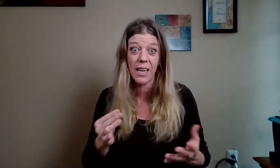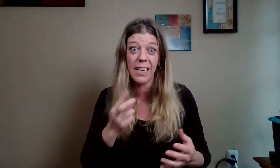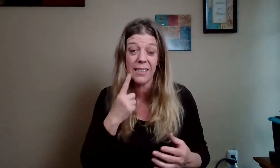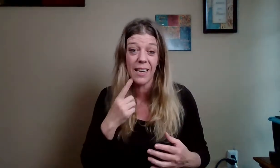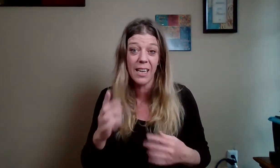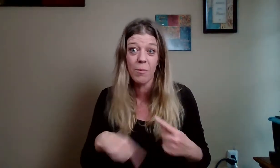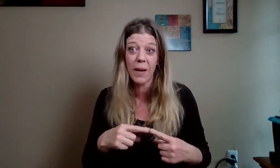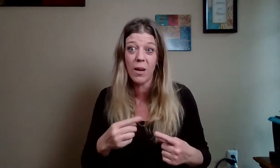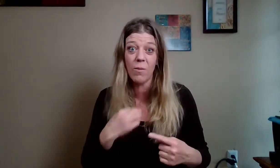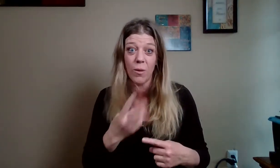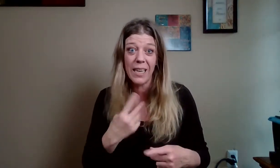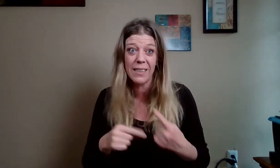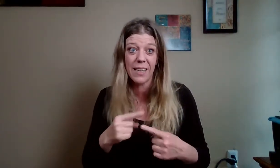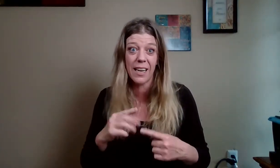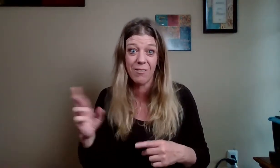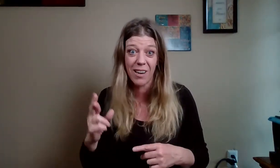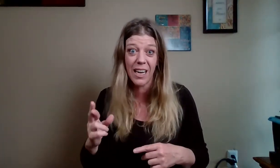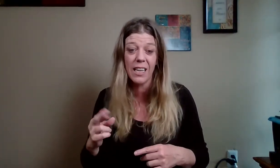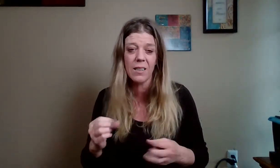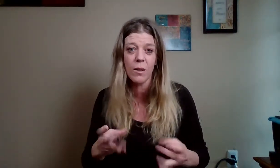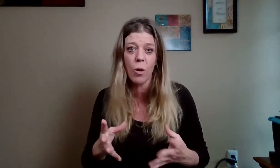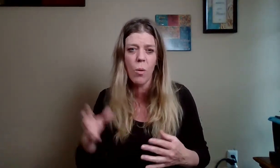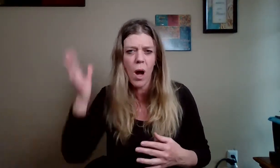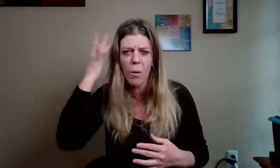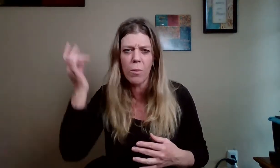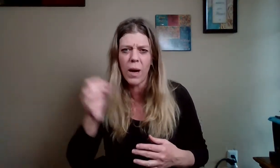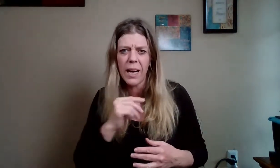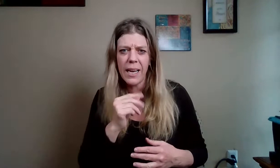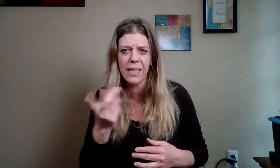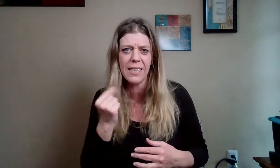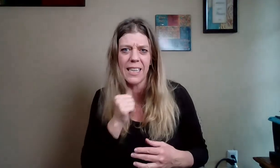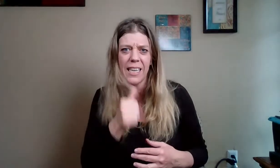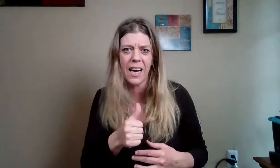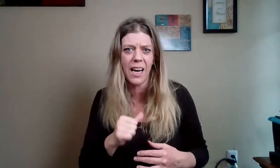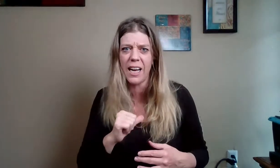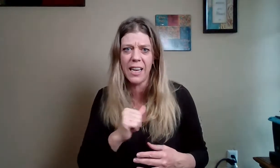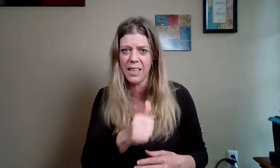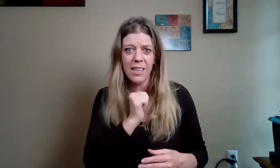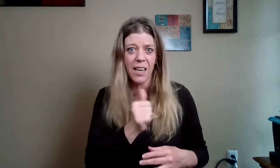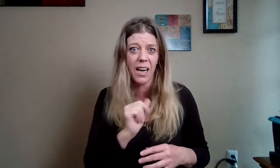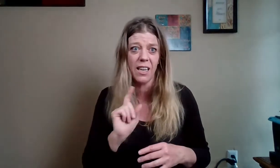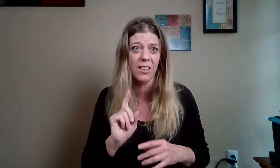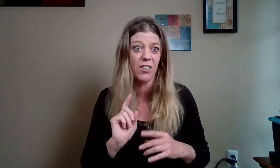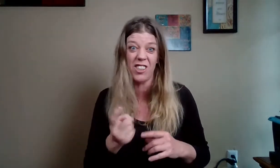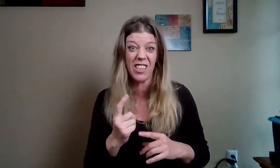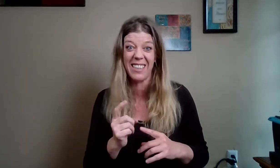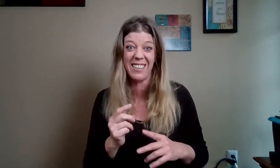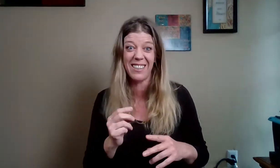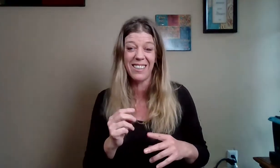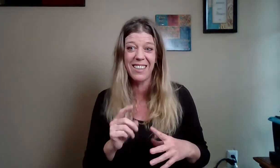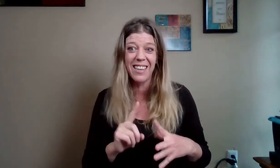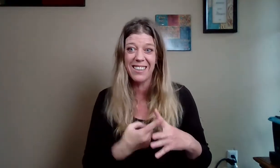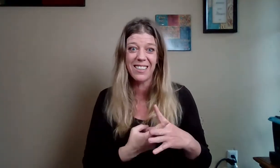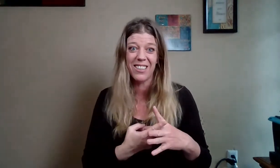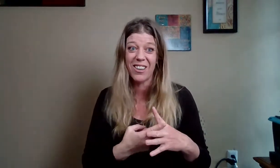I say about voice sign, right? So why did I not just